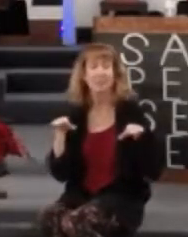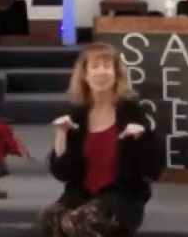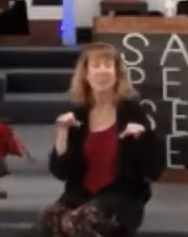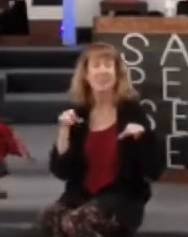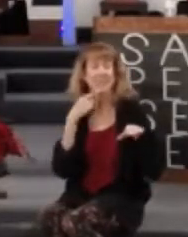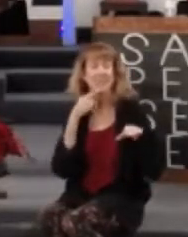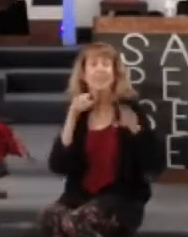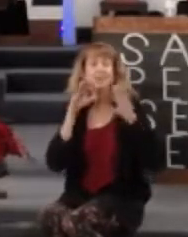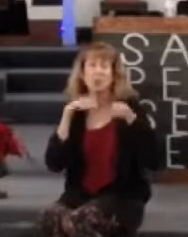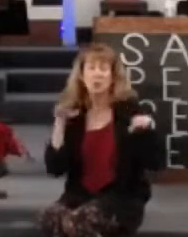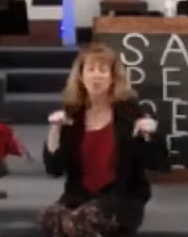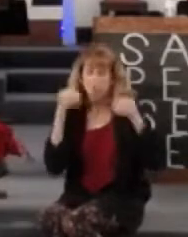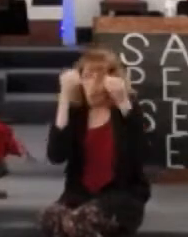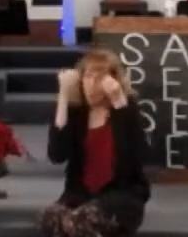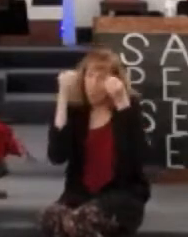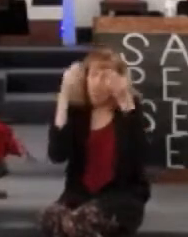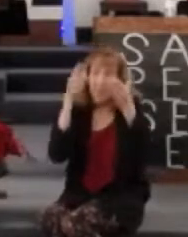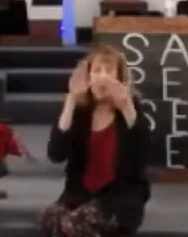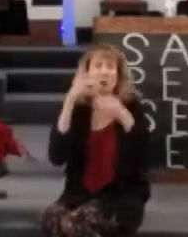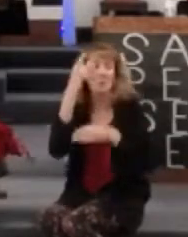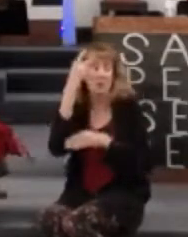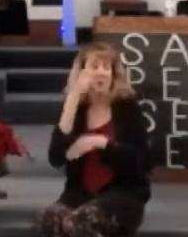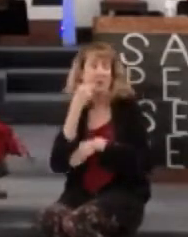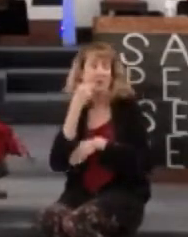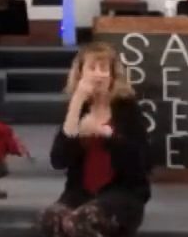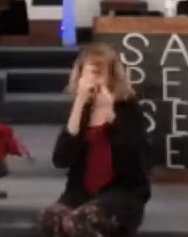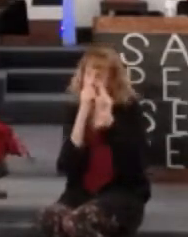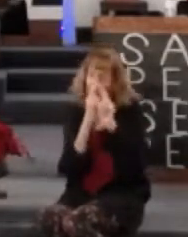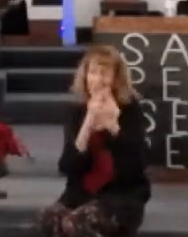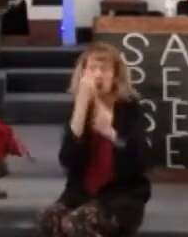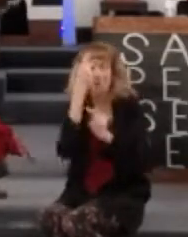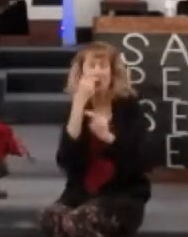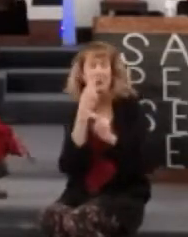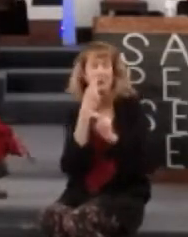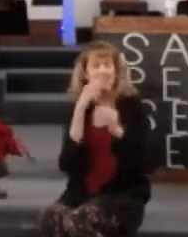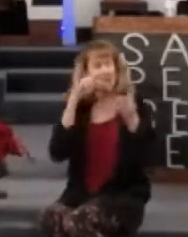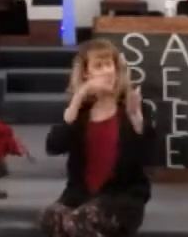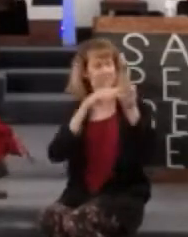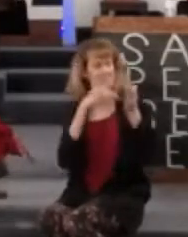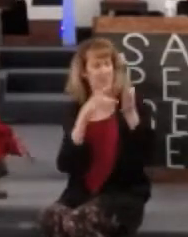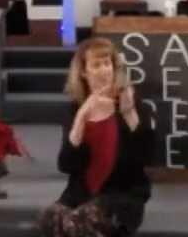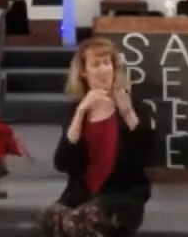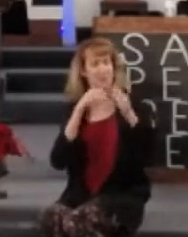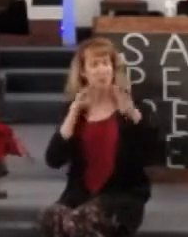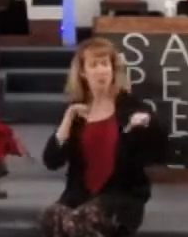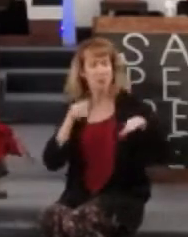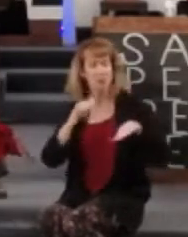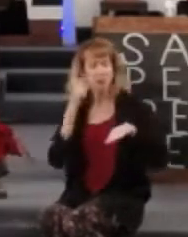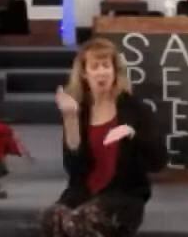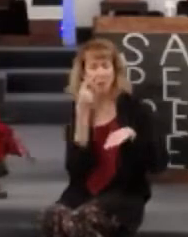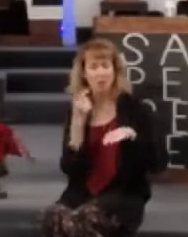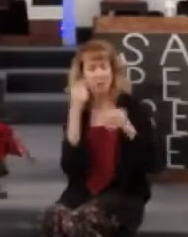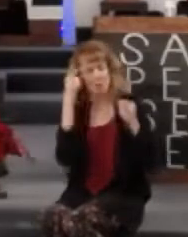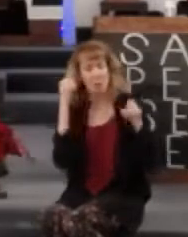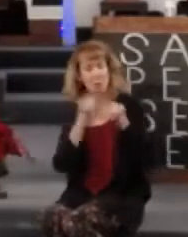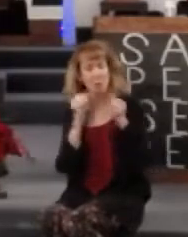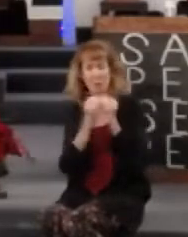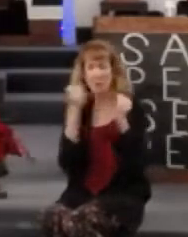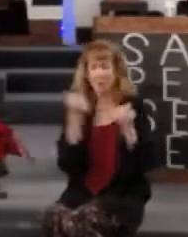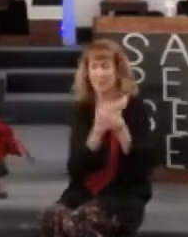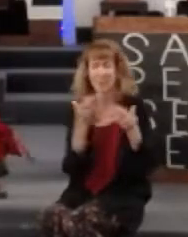It says, "Children, obey your parents. Honor your parents." Does that mean that children always have to agree with everything?